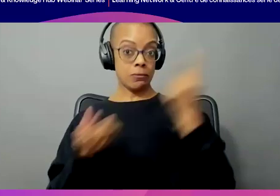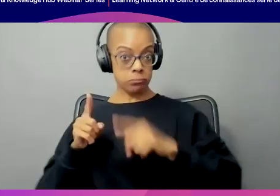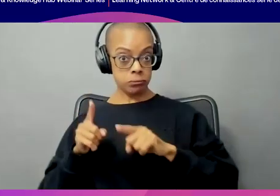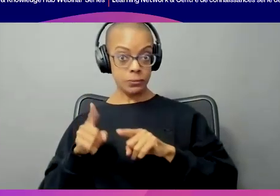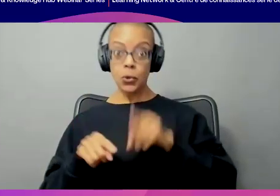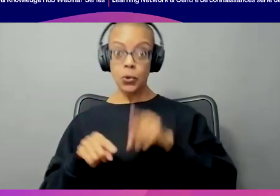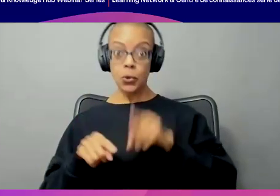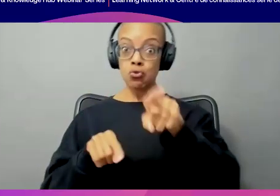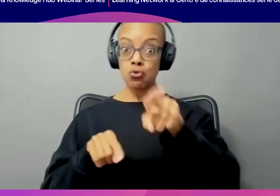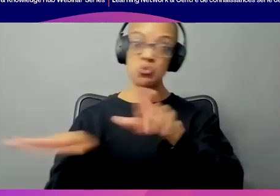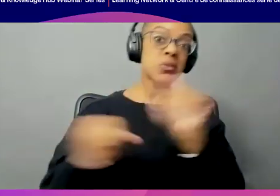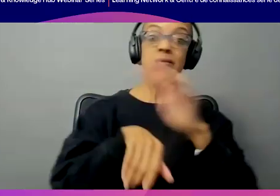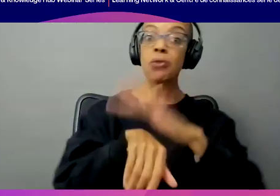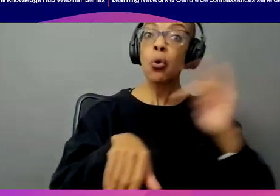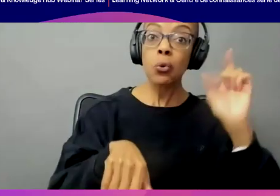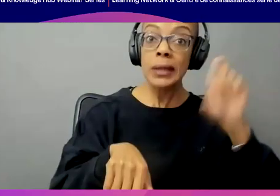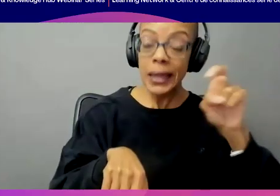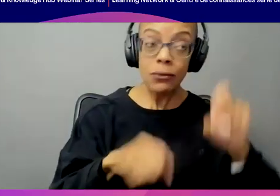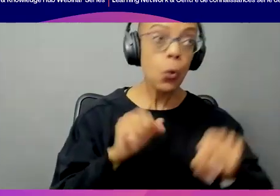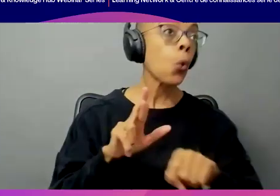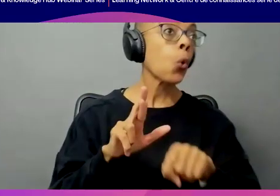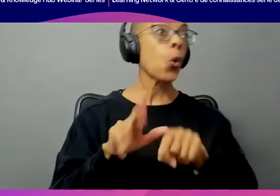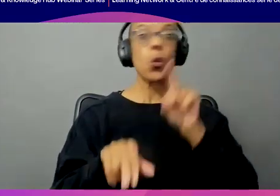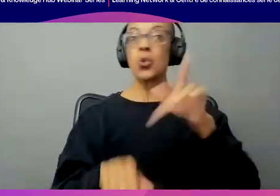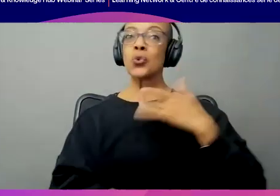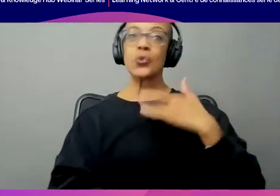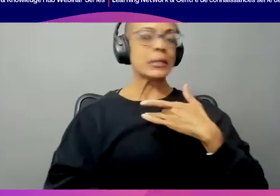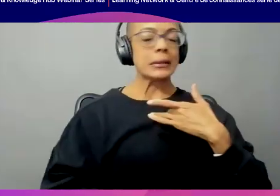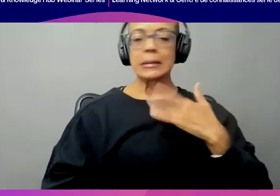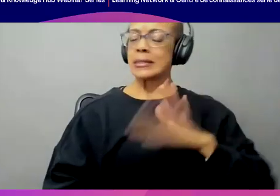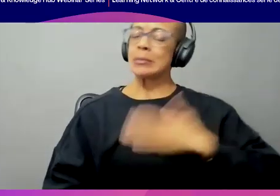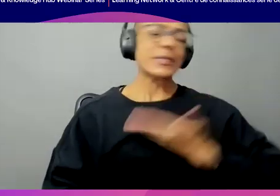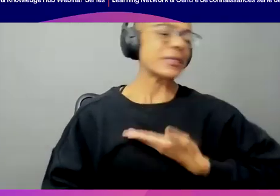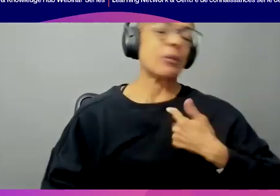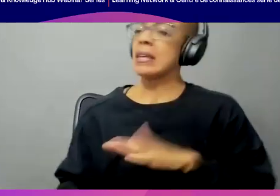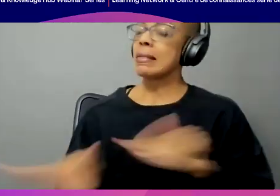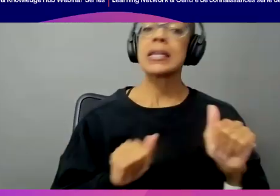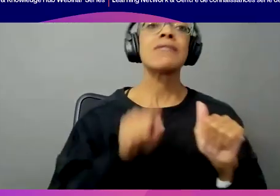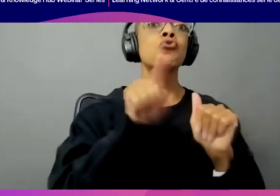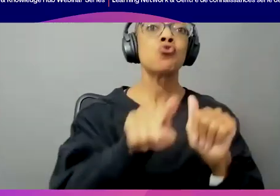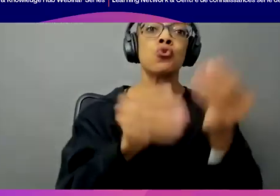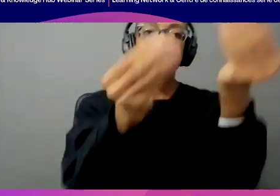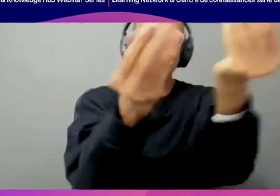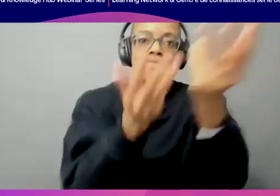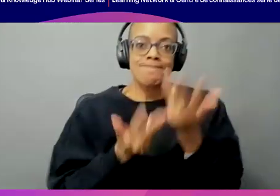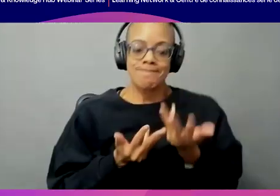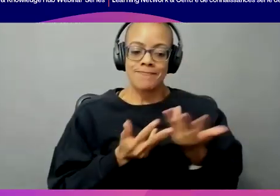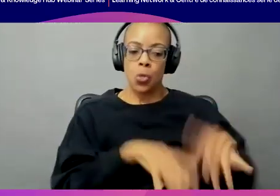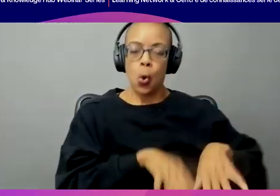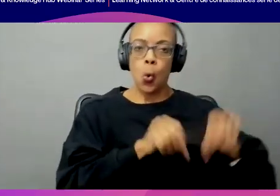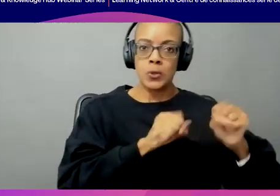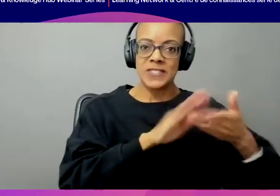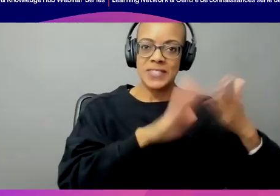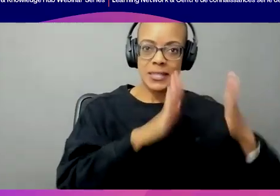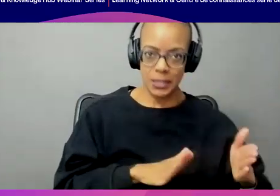need to leave early, or if you're upset in some kind of way, let the facilitator know in the chat so that